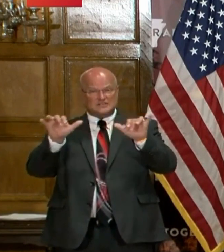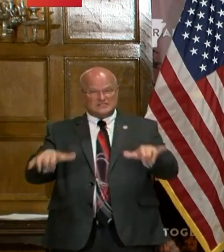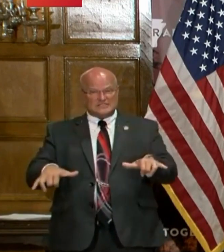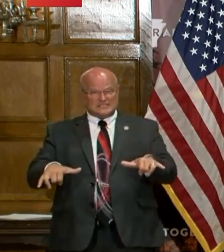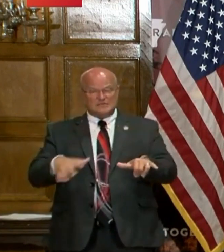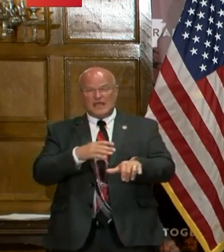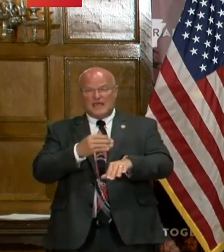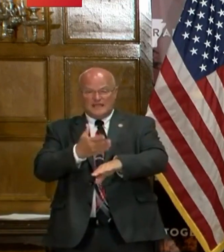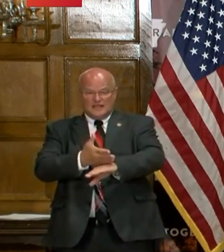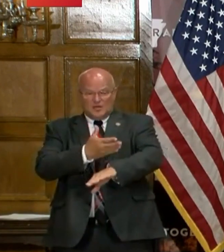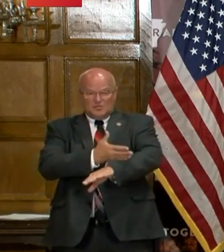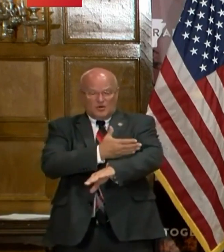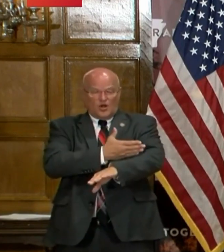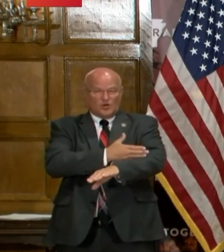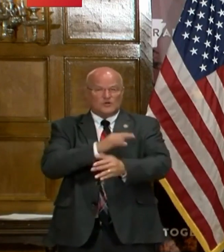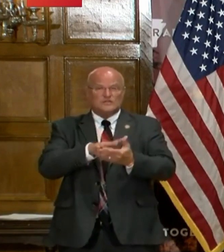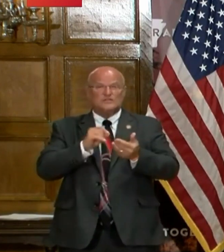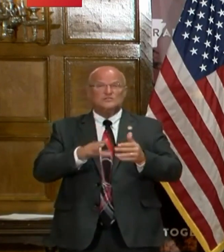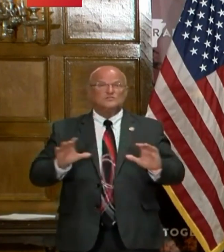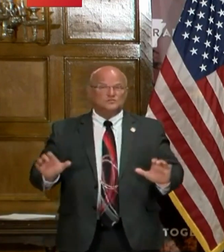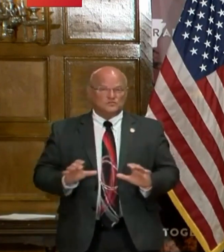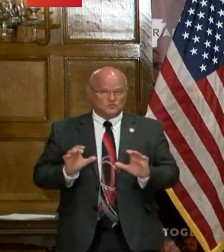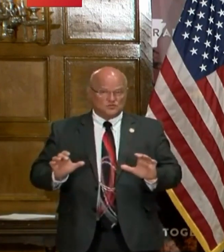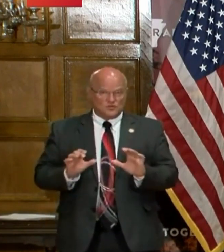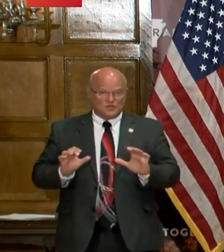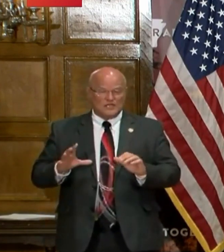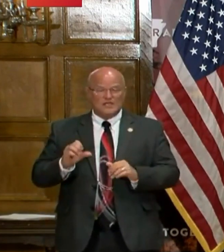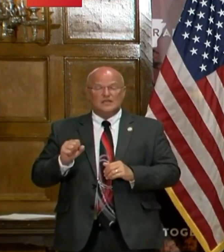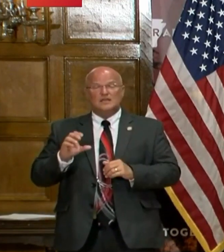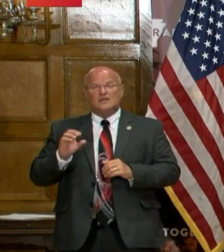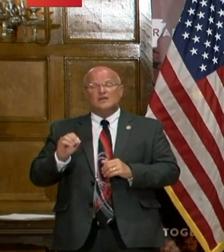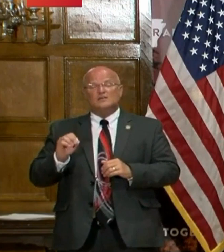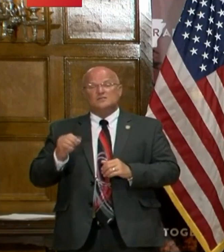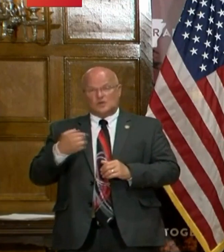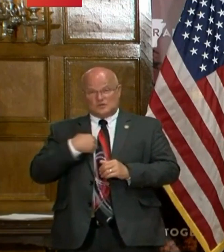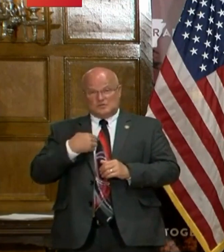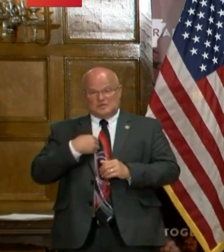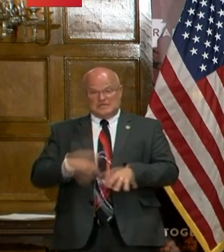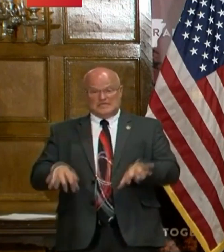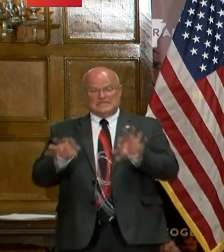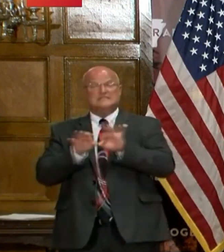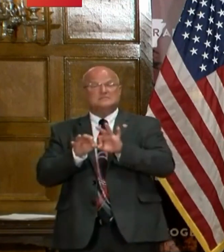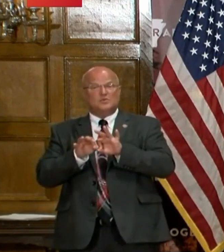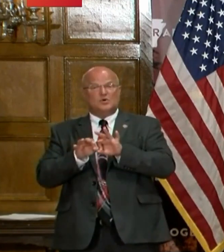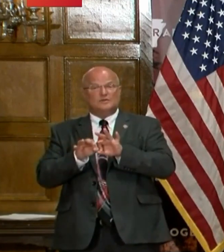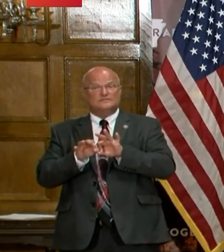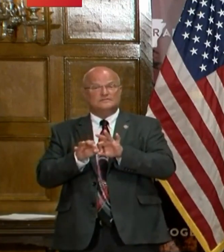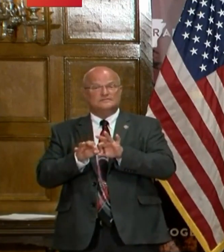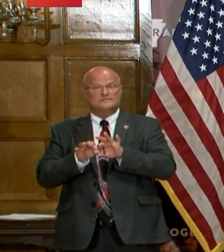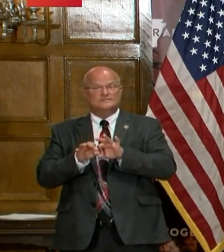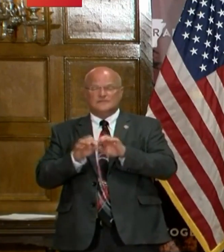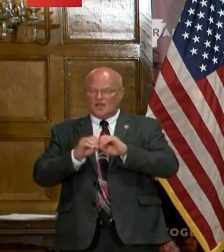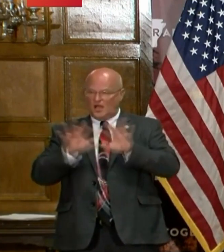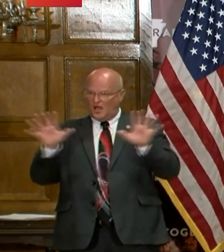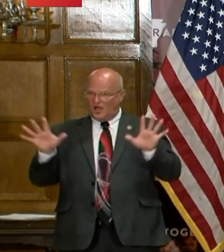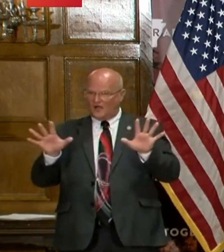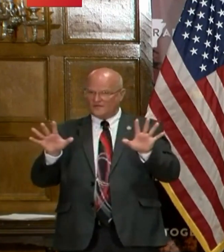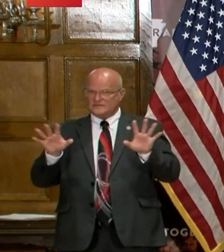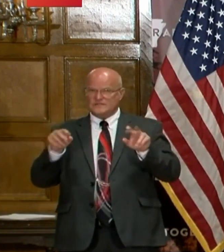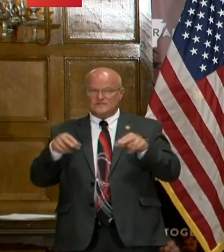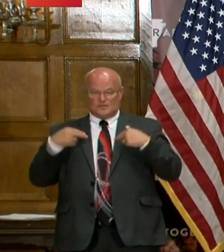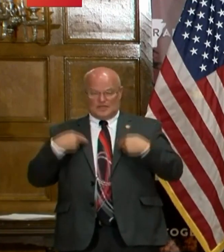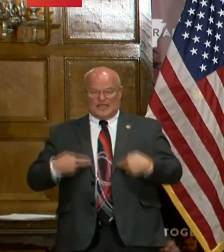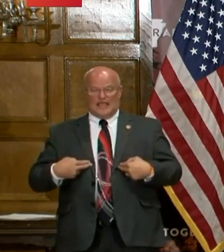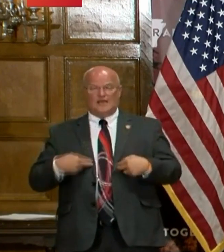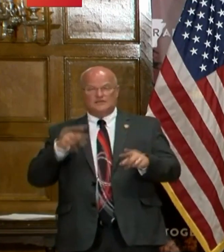and the progress that students are making. And so to me, it's an important measuring stick. Obviously, you got to look at it from a